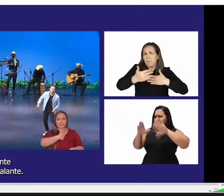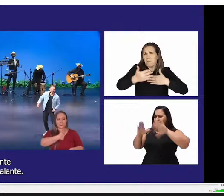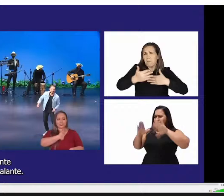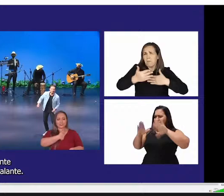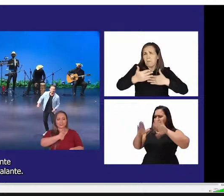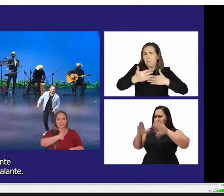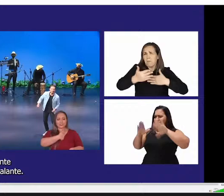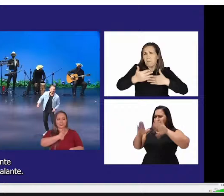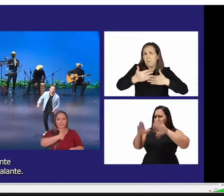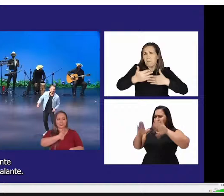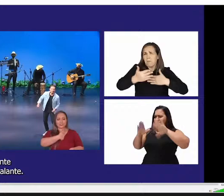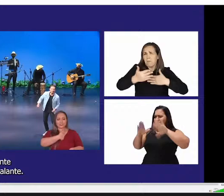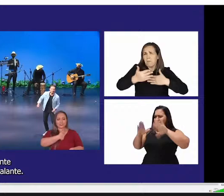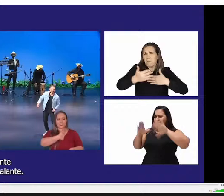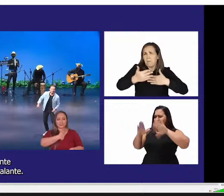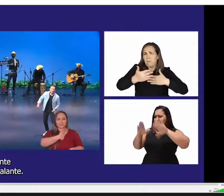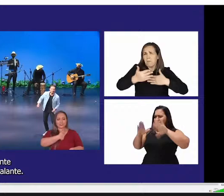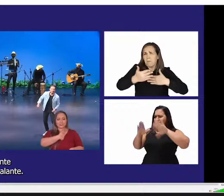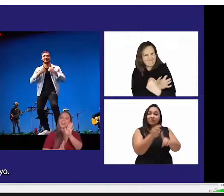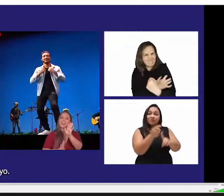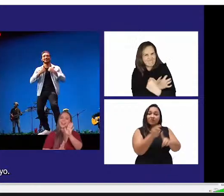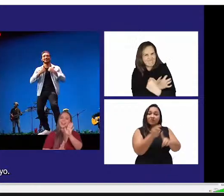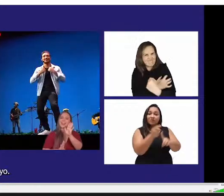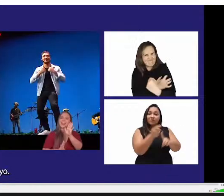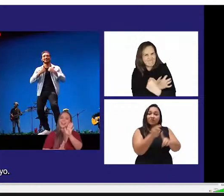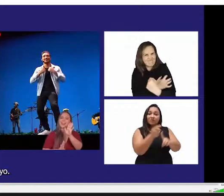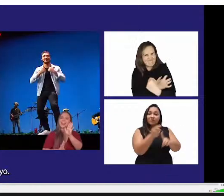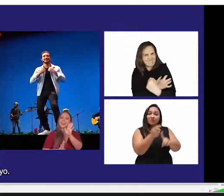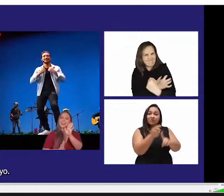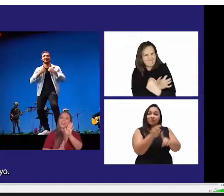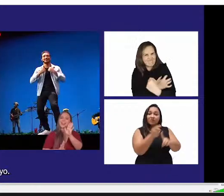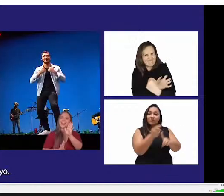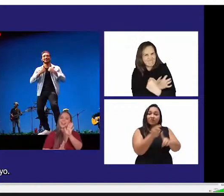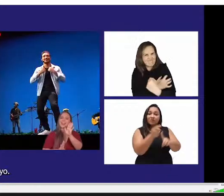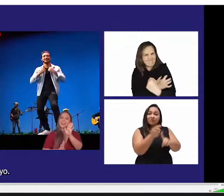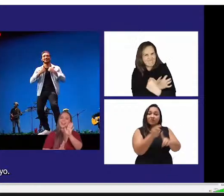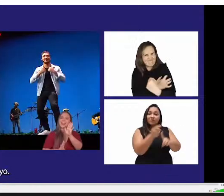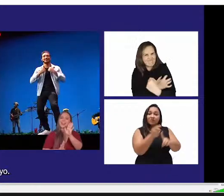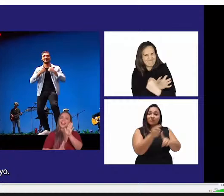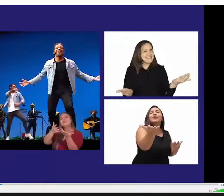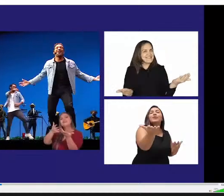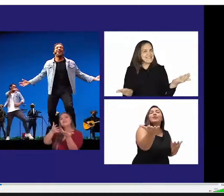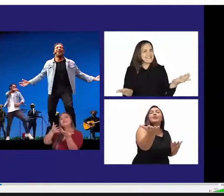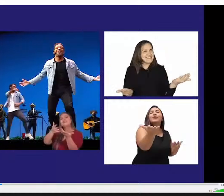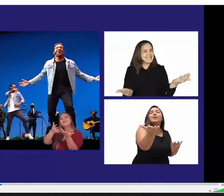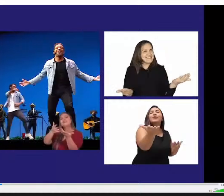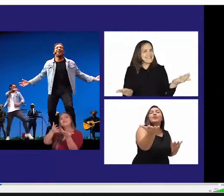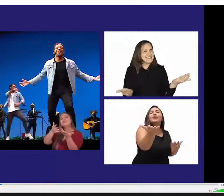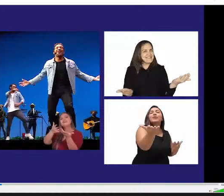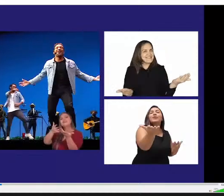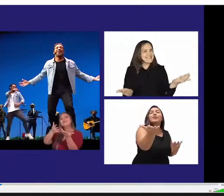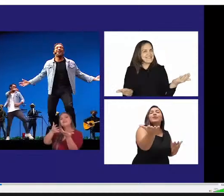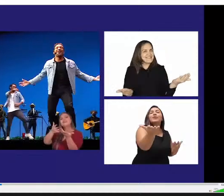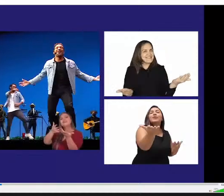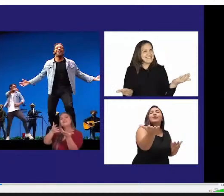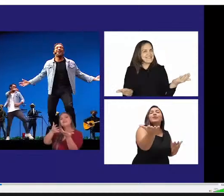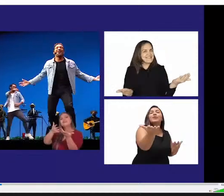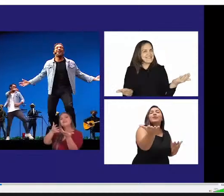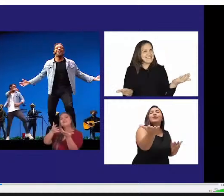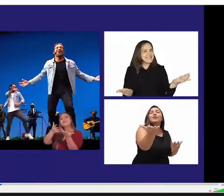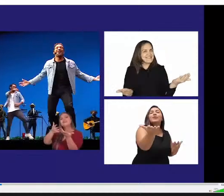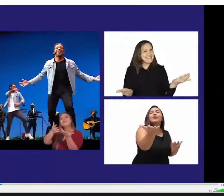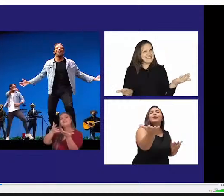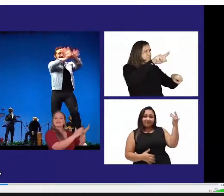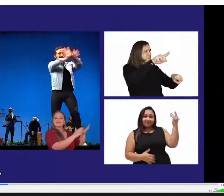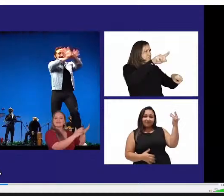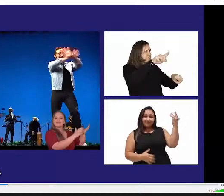we are brave if we move forward if you support me i will support you as well so if